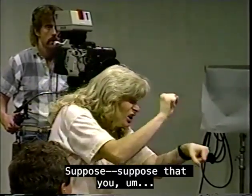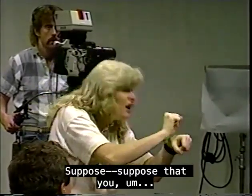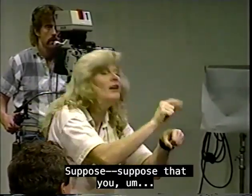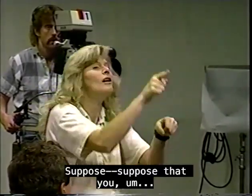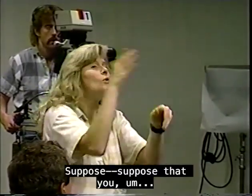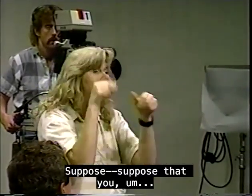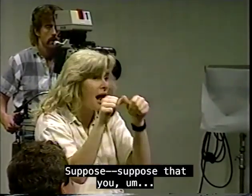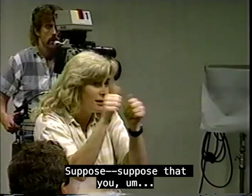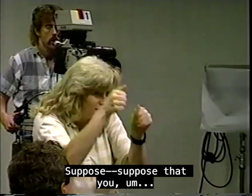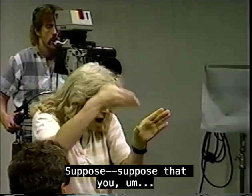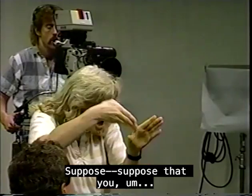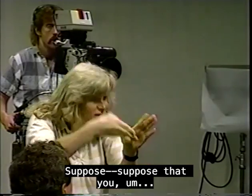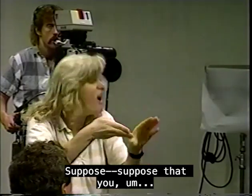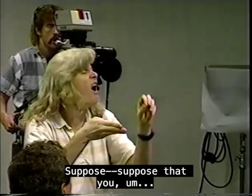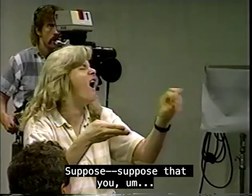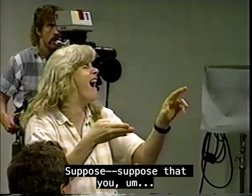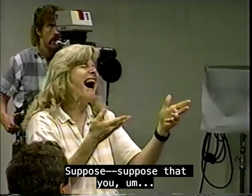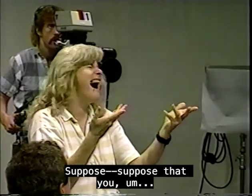Suppose